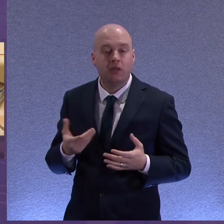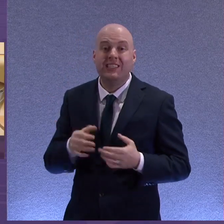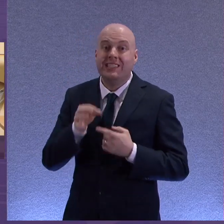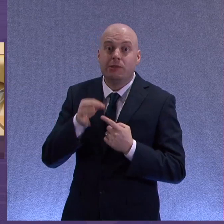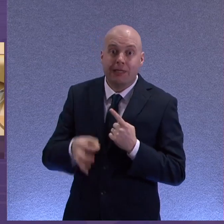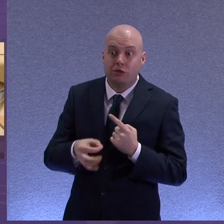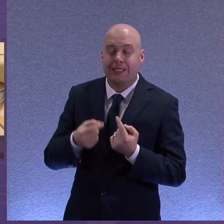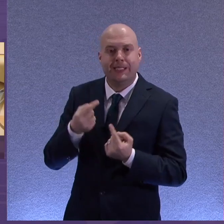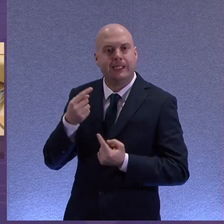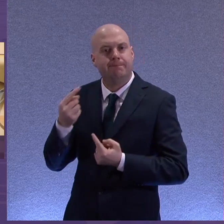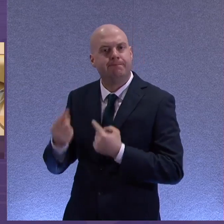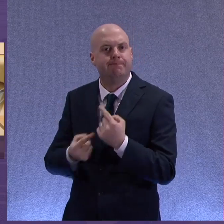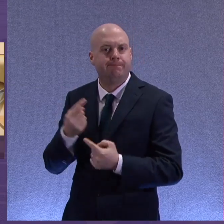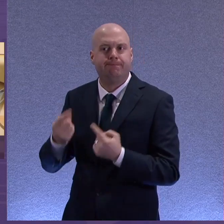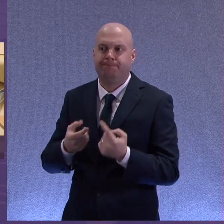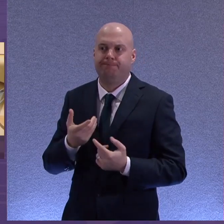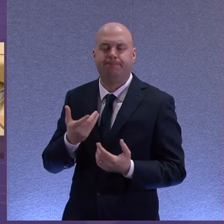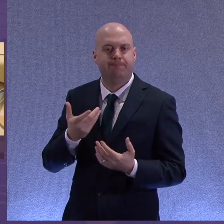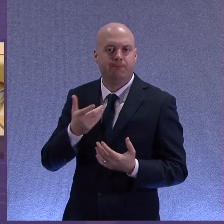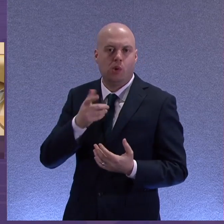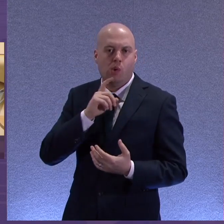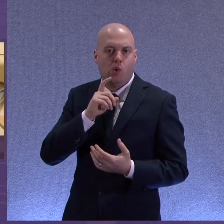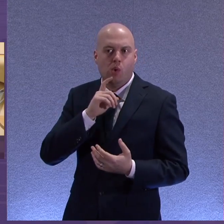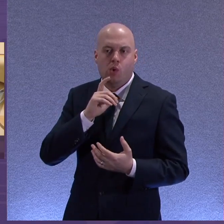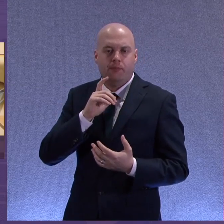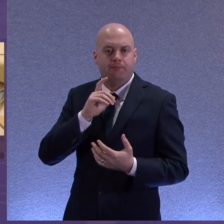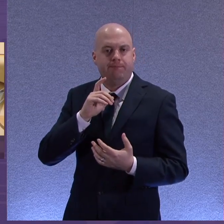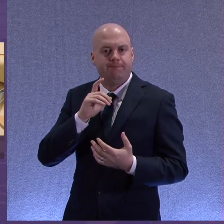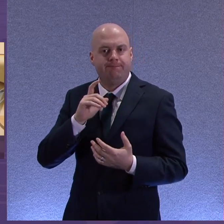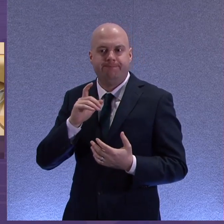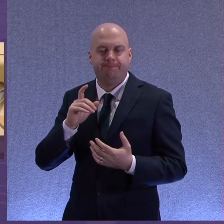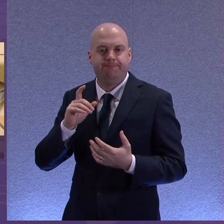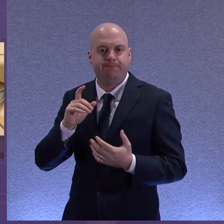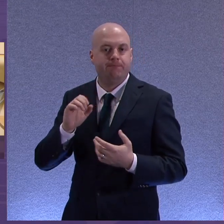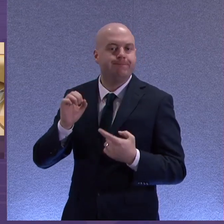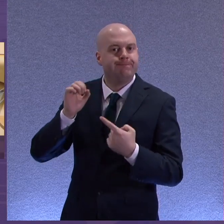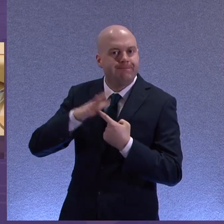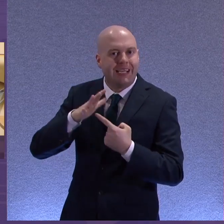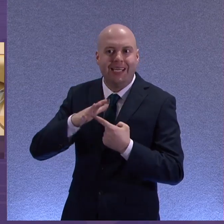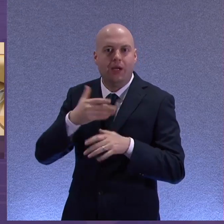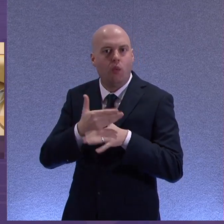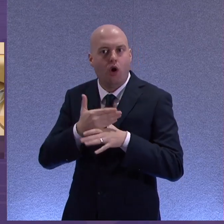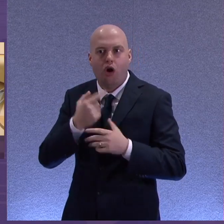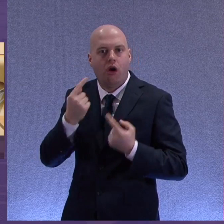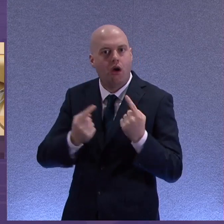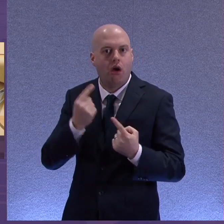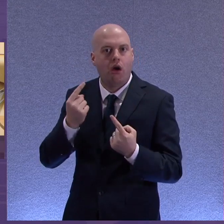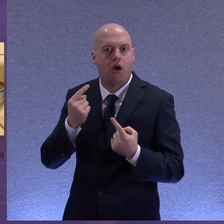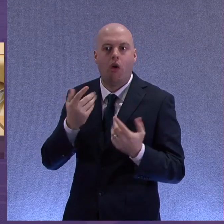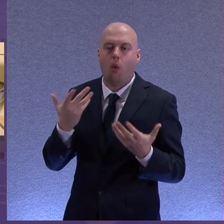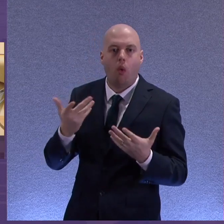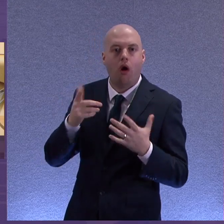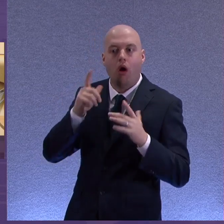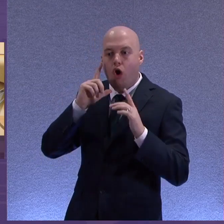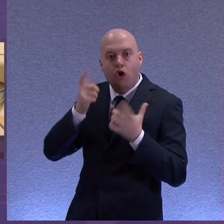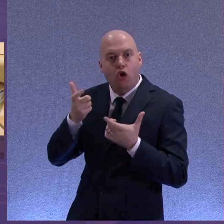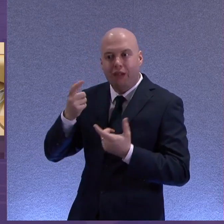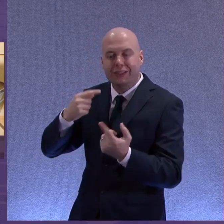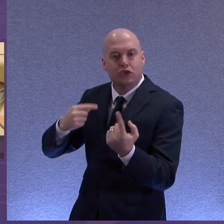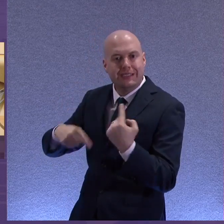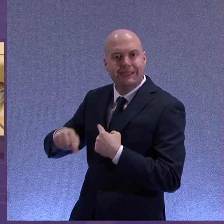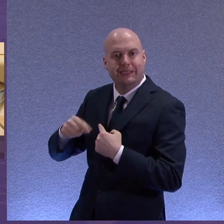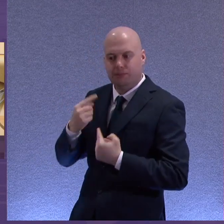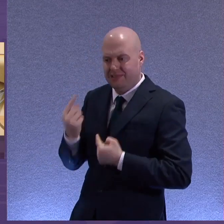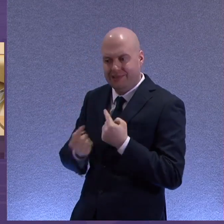our logistics and haulage industry, where they play a critical role in helping to maintain